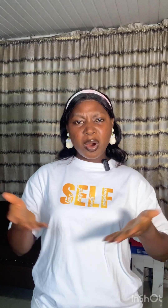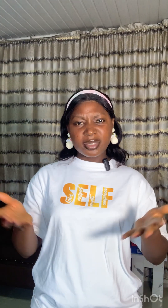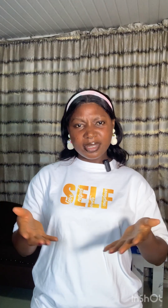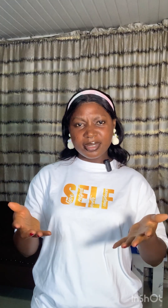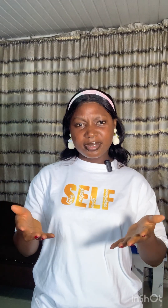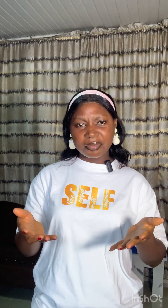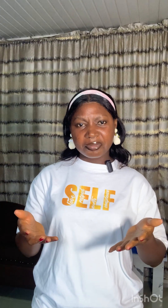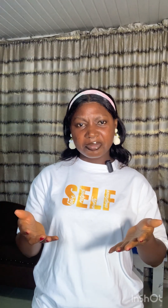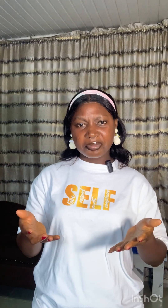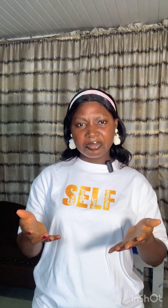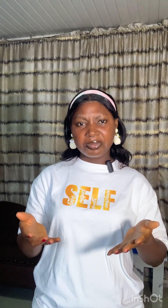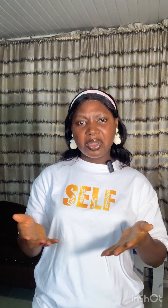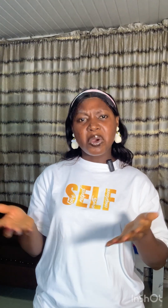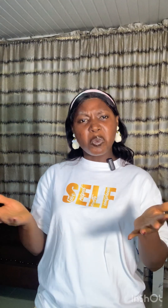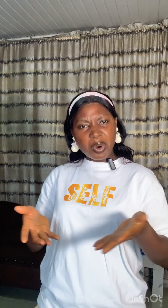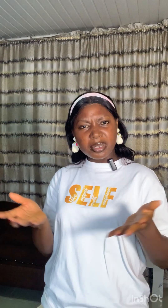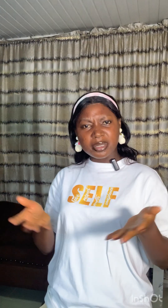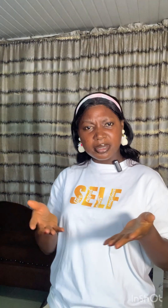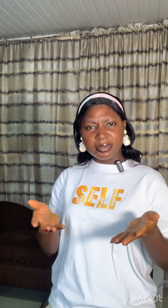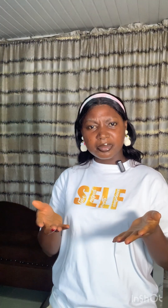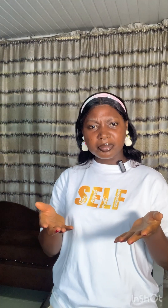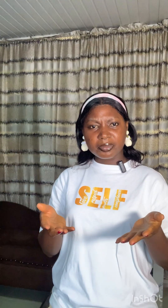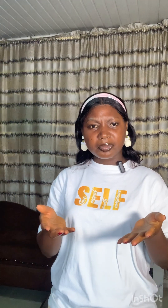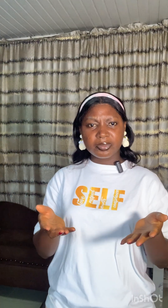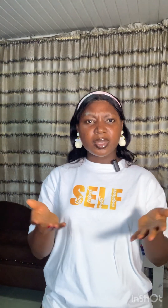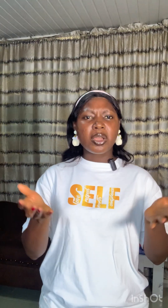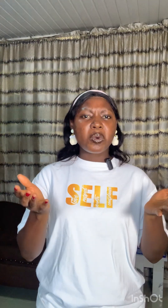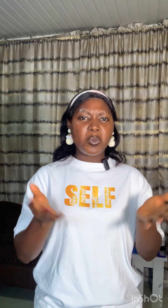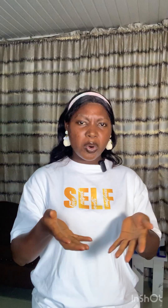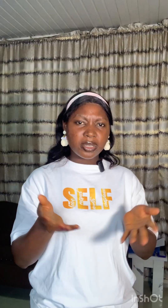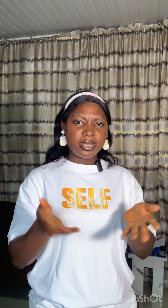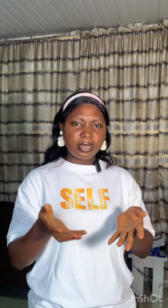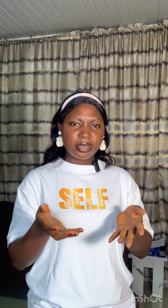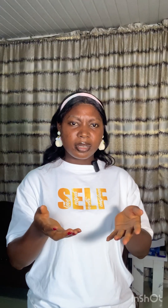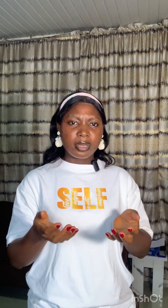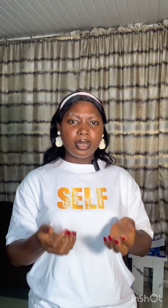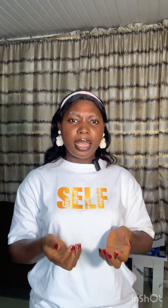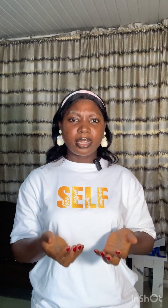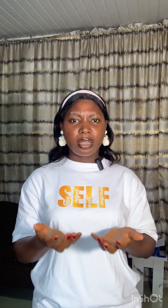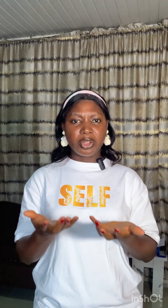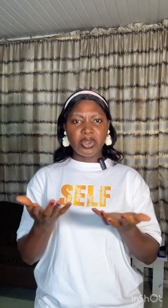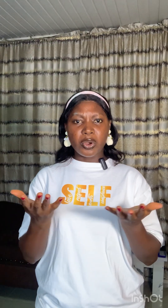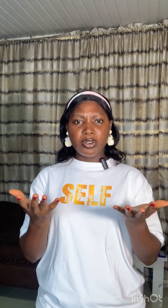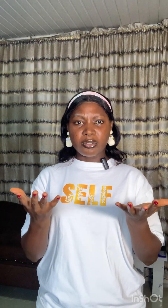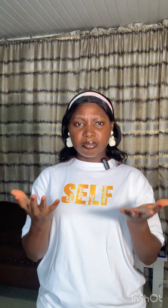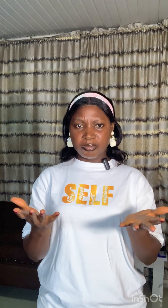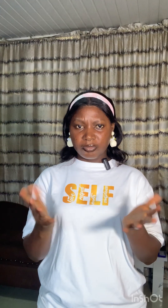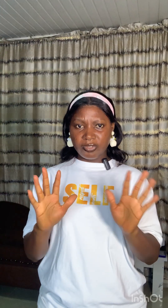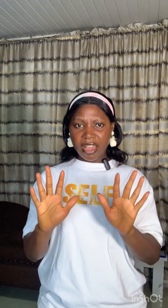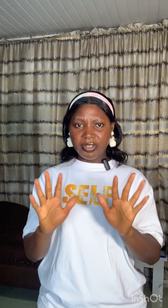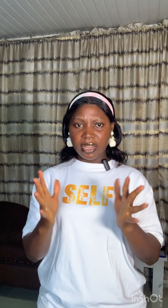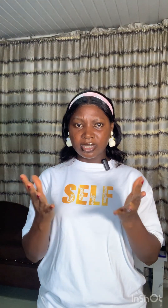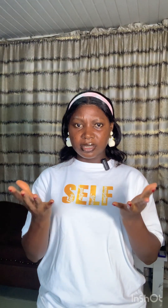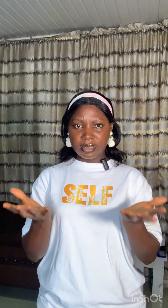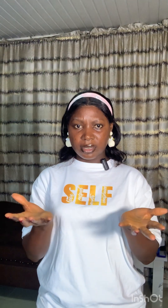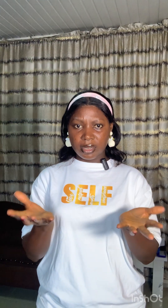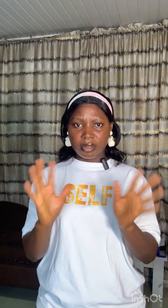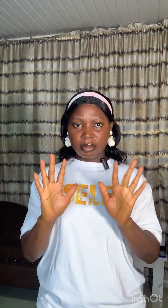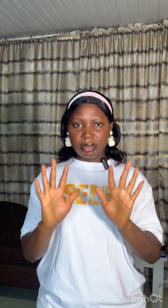What? What? What? Like your 5 hands